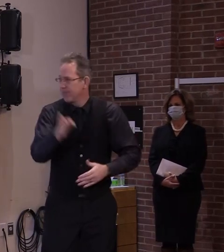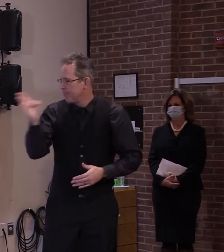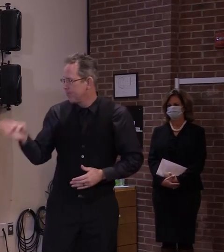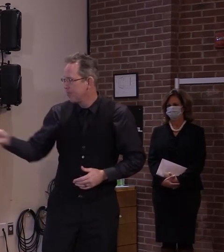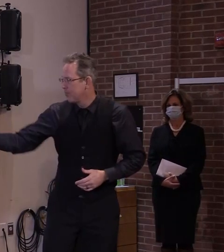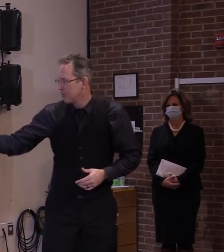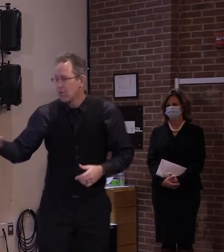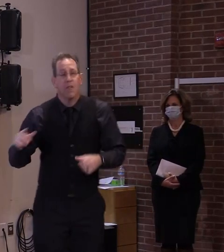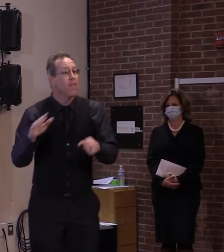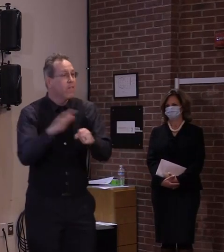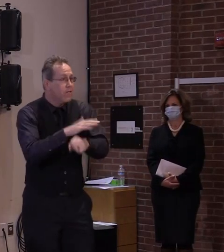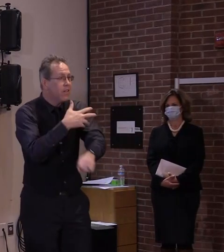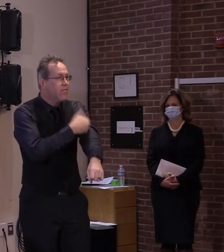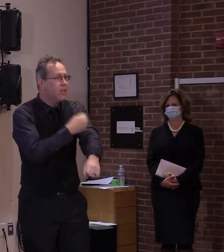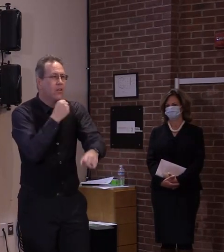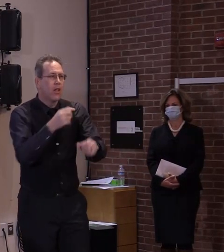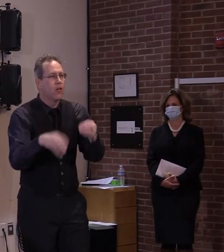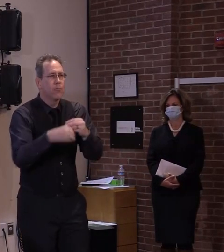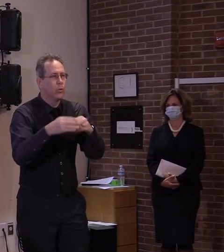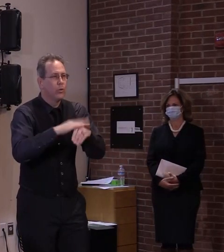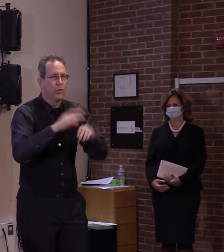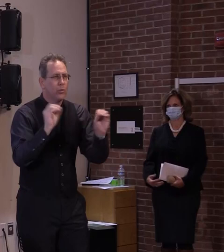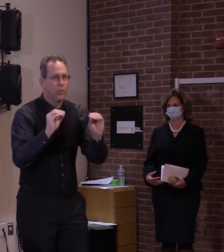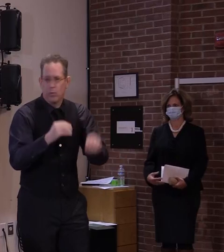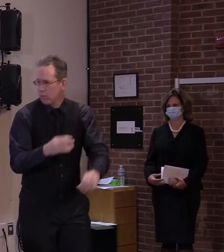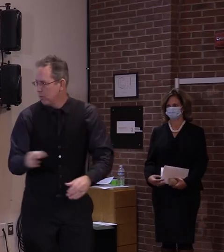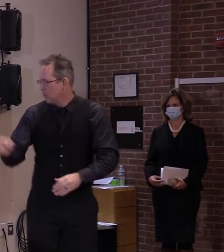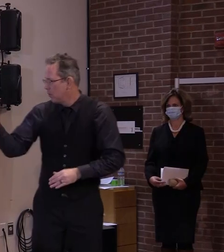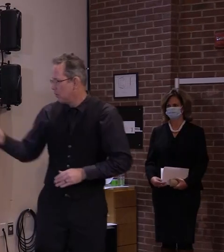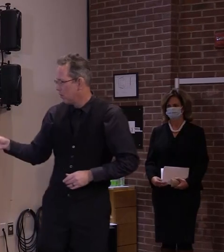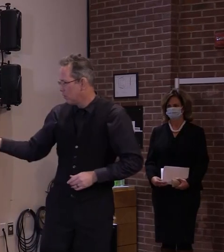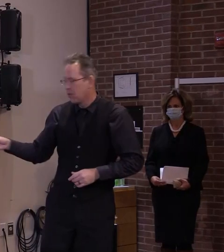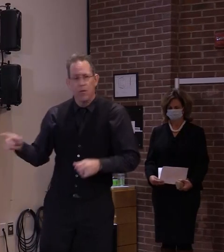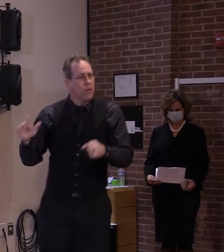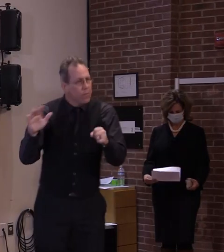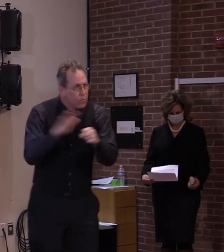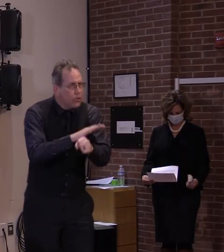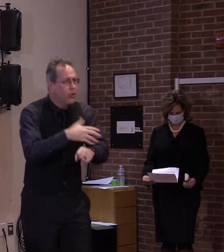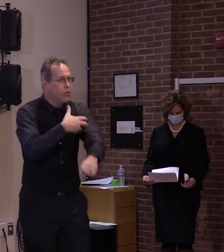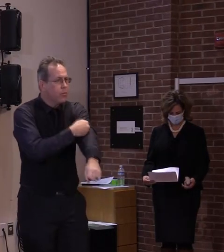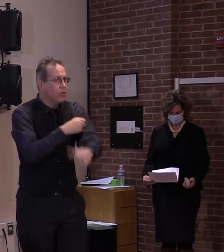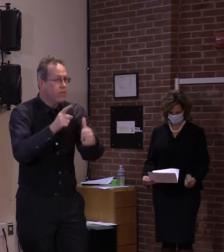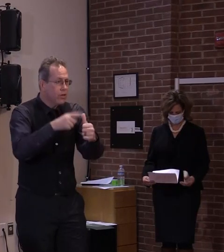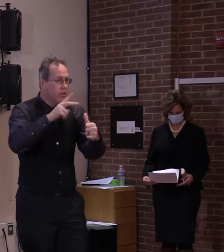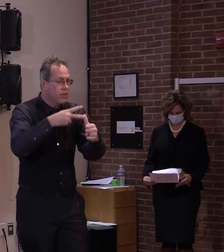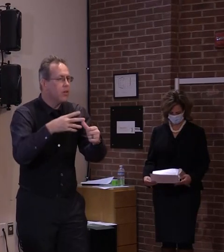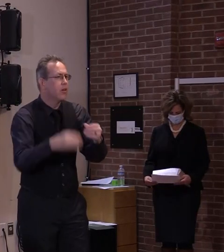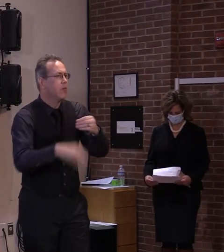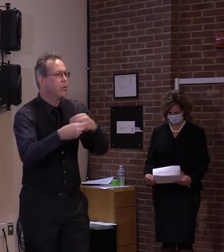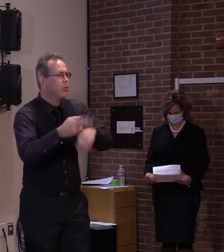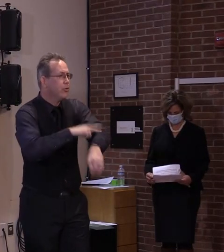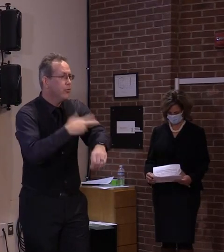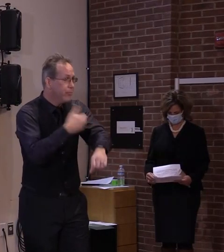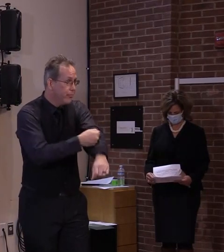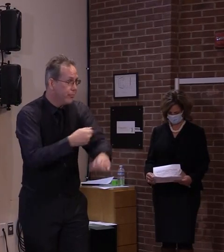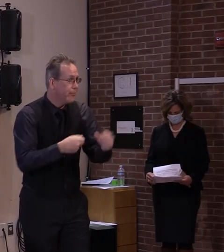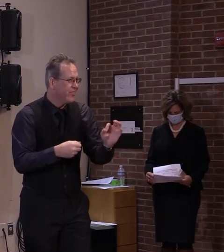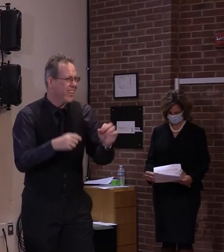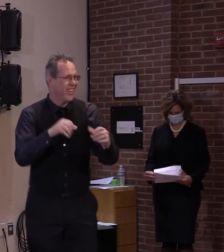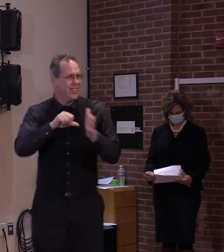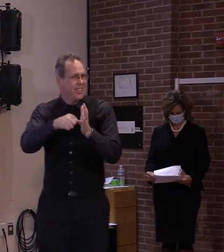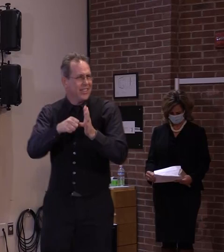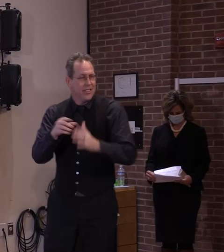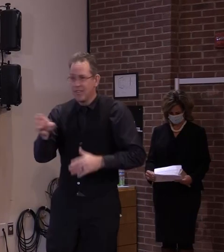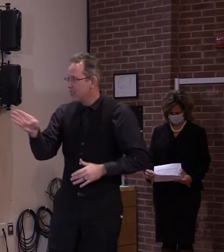older population, you'll see that this is a population that's the most susceptible to ending up in the hospital, as we've talked about for quite some time. About